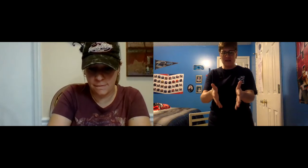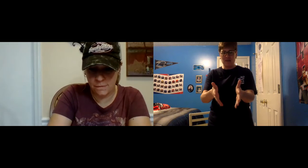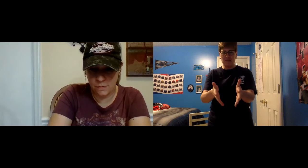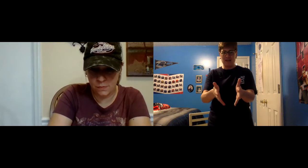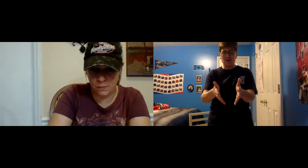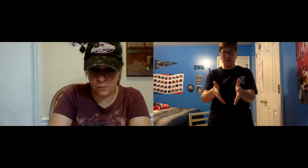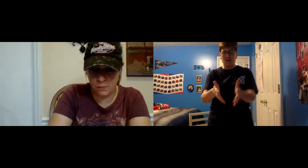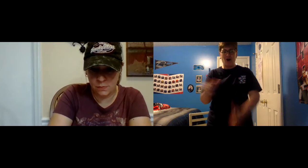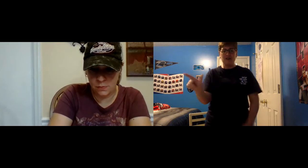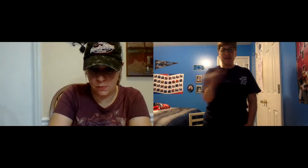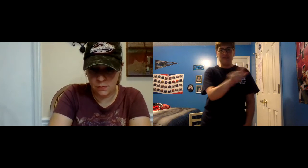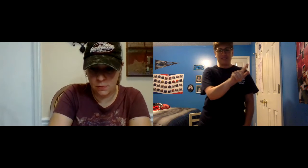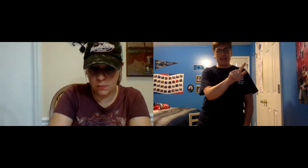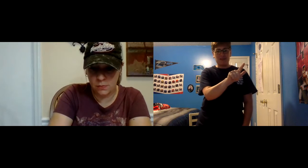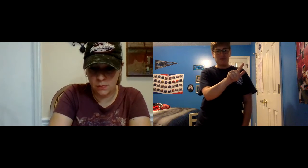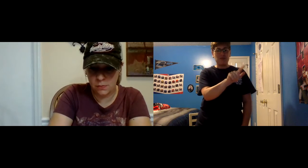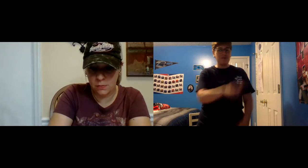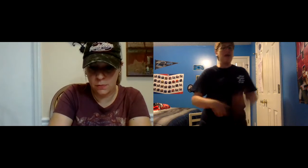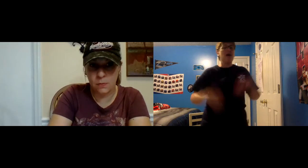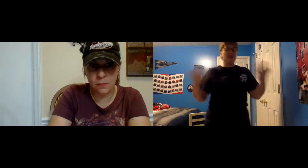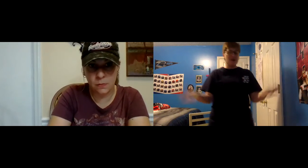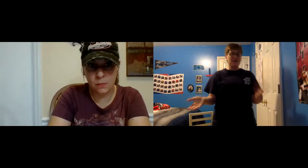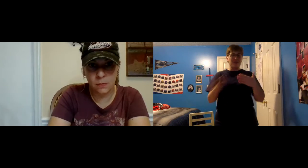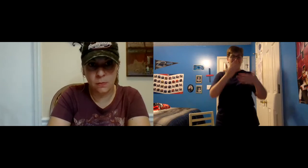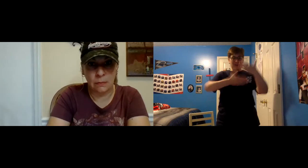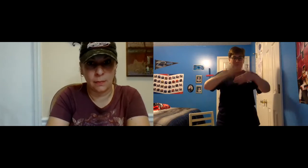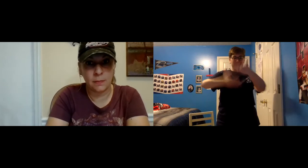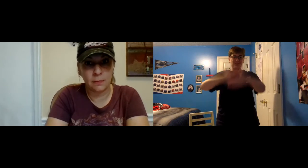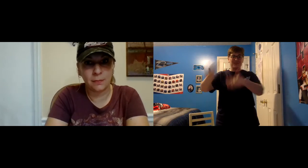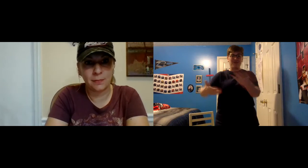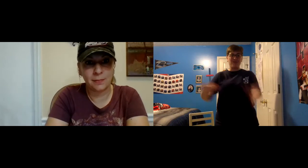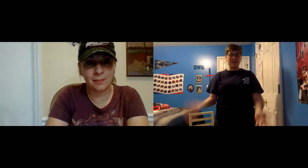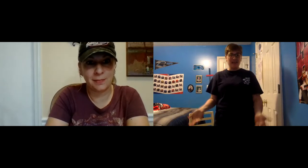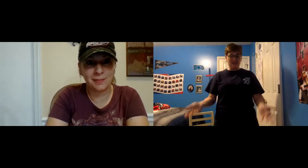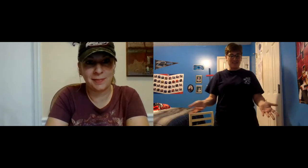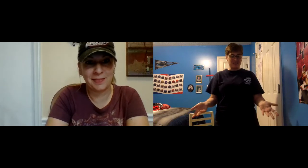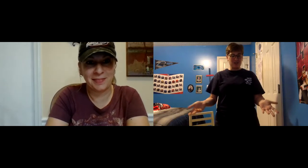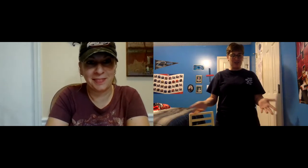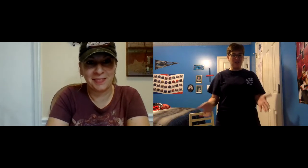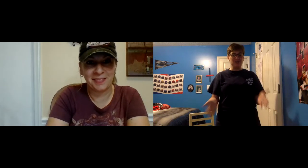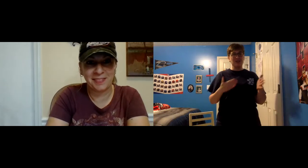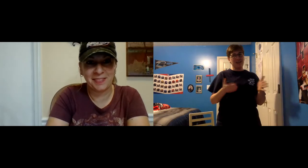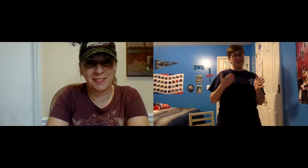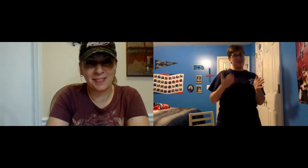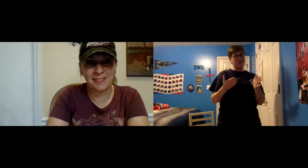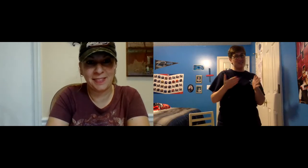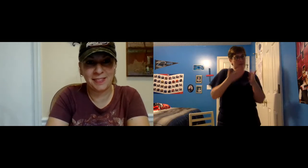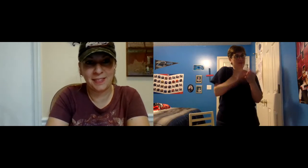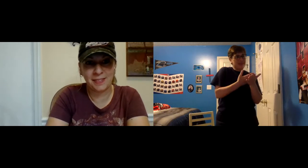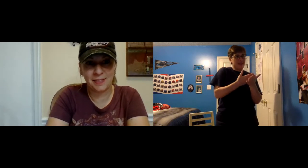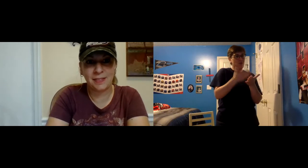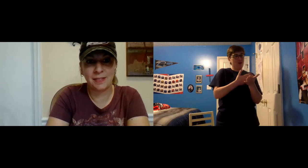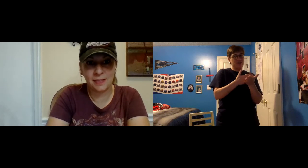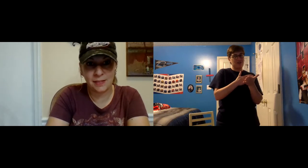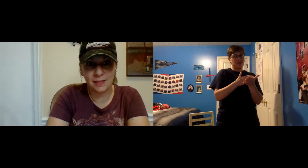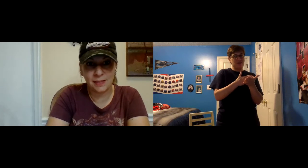my cup there on the left side of the room, you know, so you've got all those different lefts that you can do. So you got to just stop and